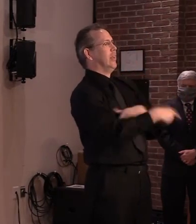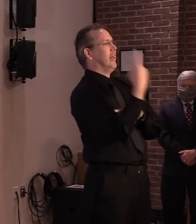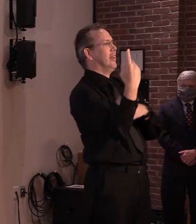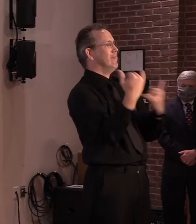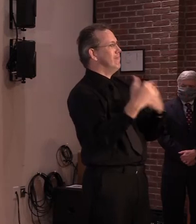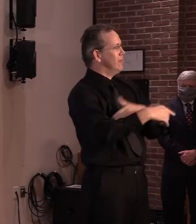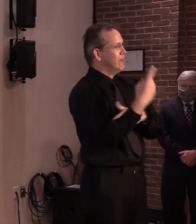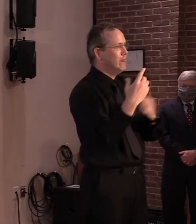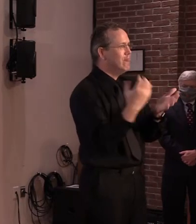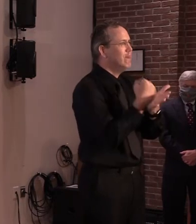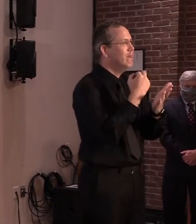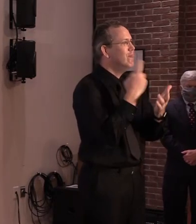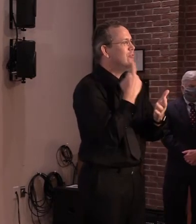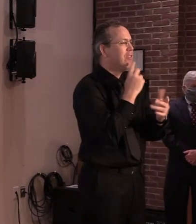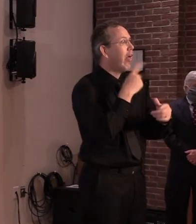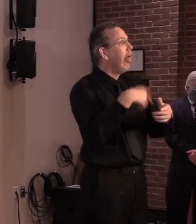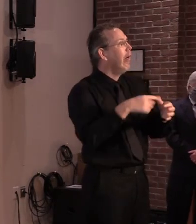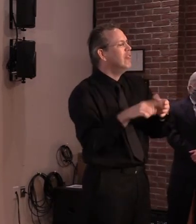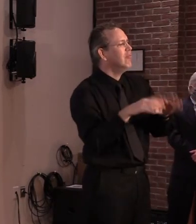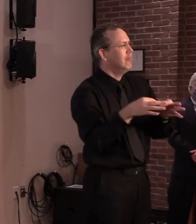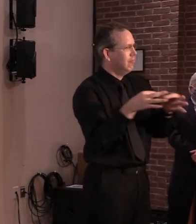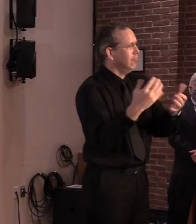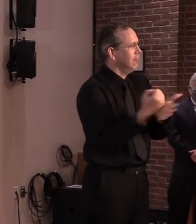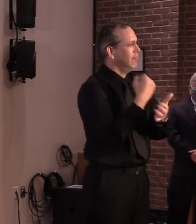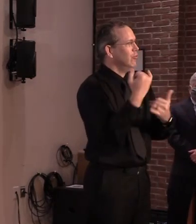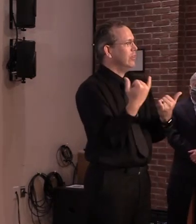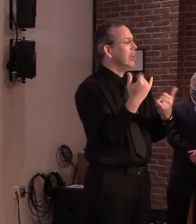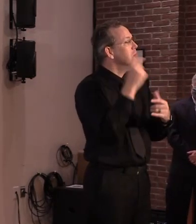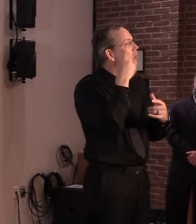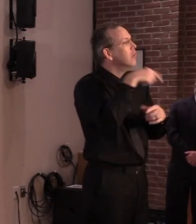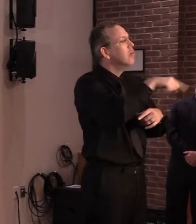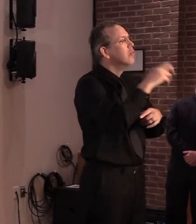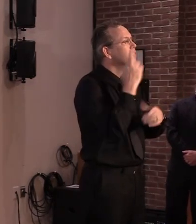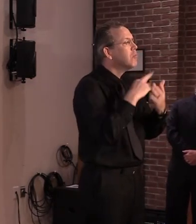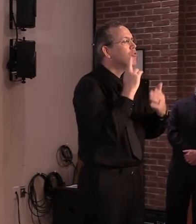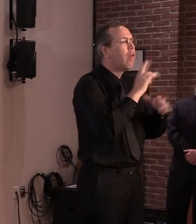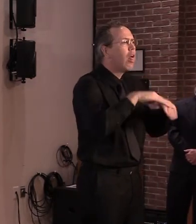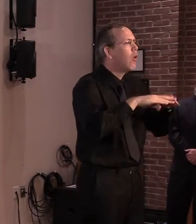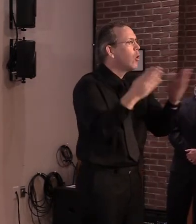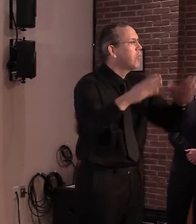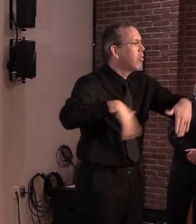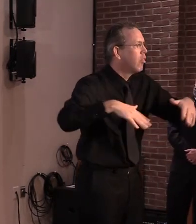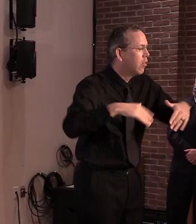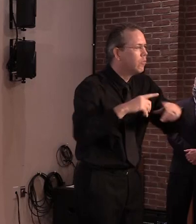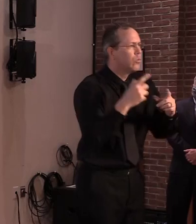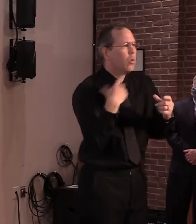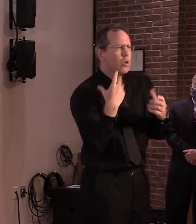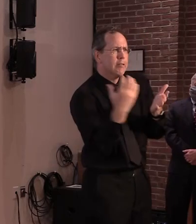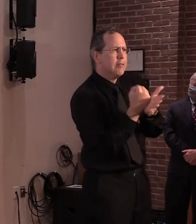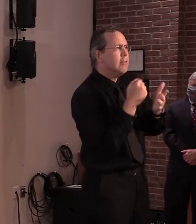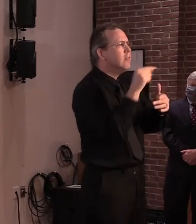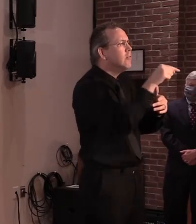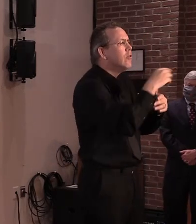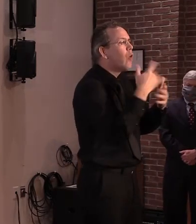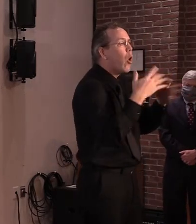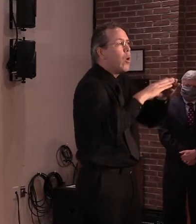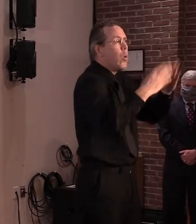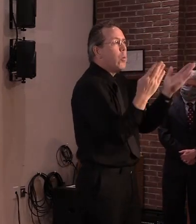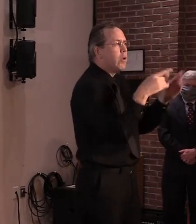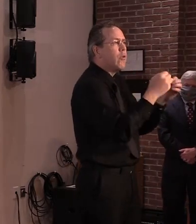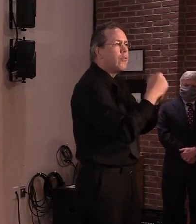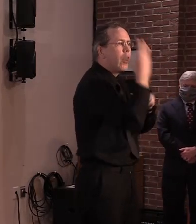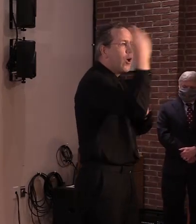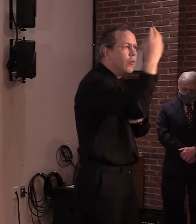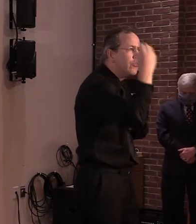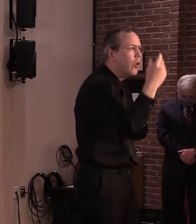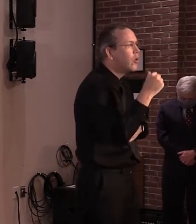possible for all restaurants to start today, but for those who are already have outdoor seating or who can work with